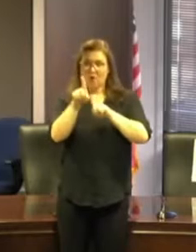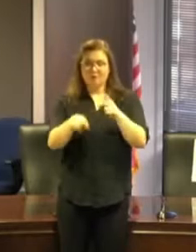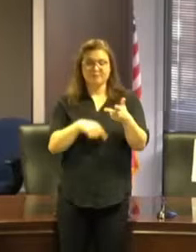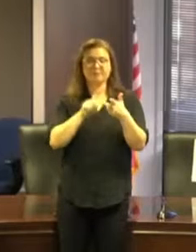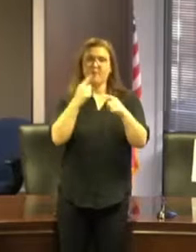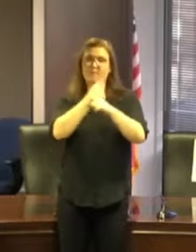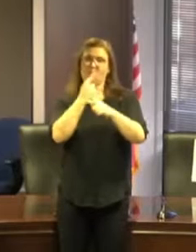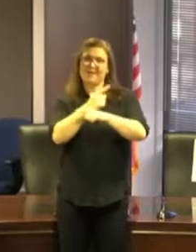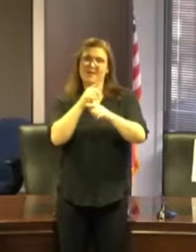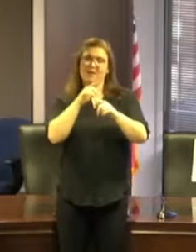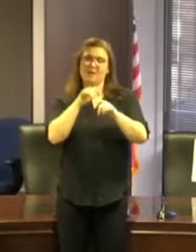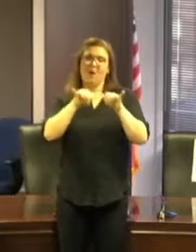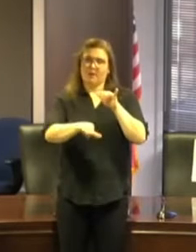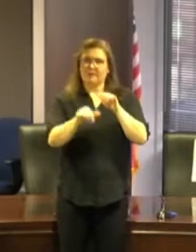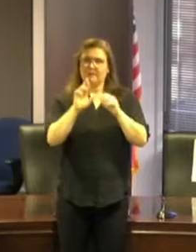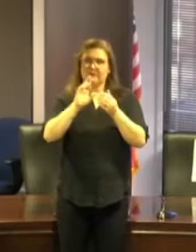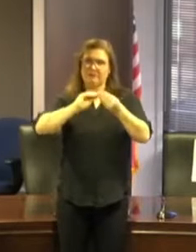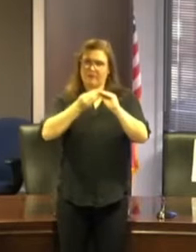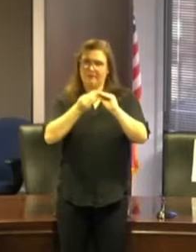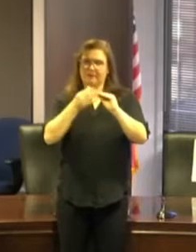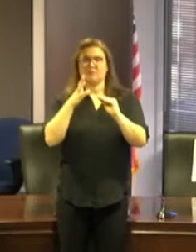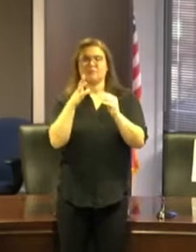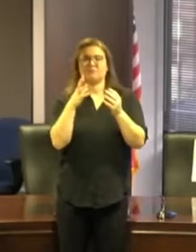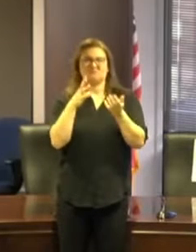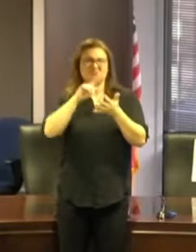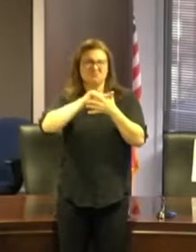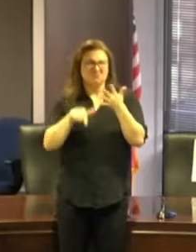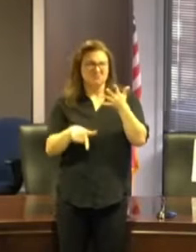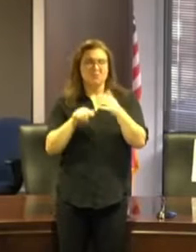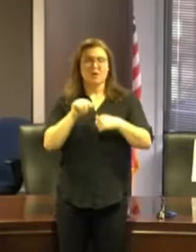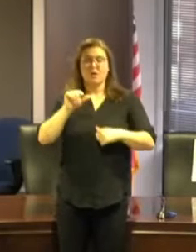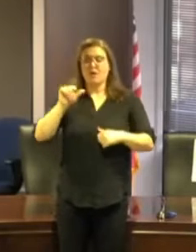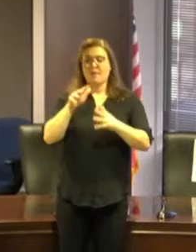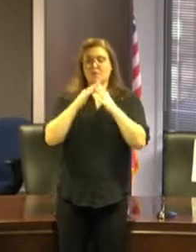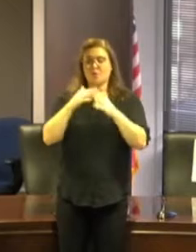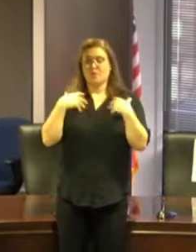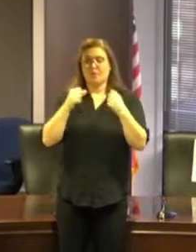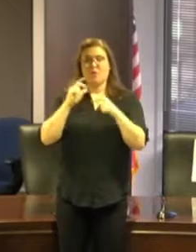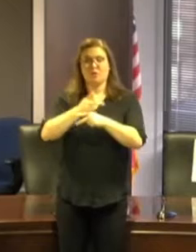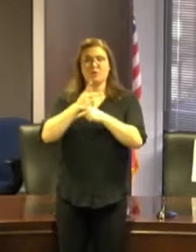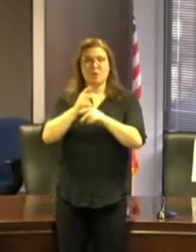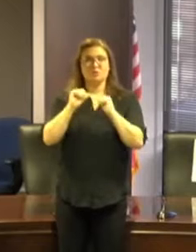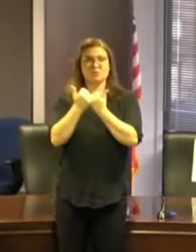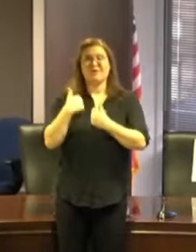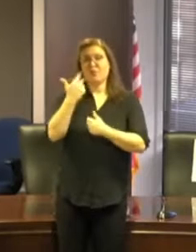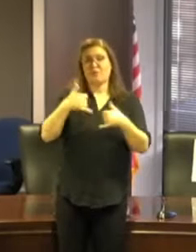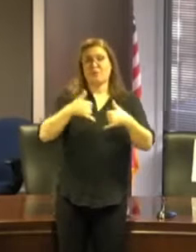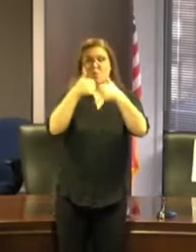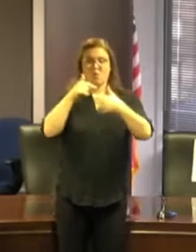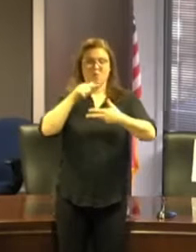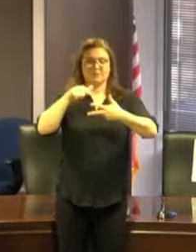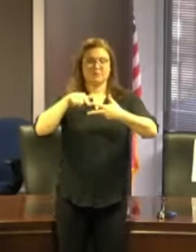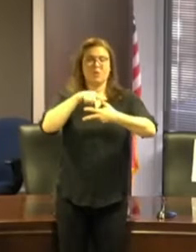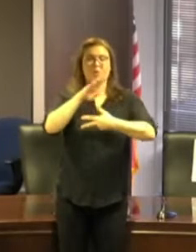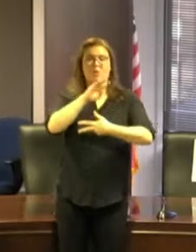operating margins. The American Healthcare Association has three award levels, bronze, silver, and gold. The awards